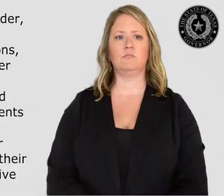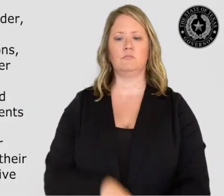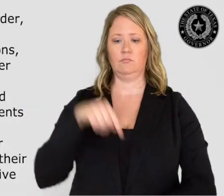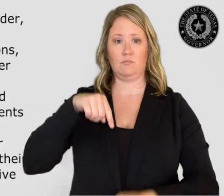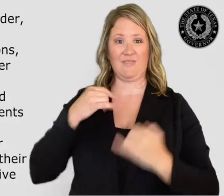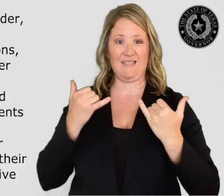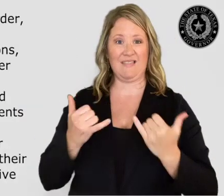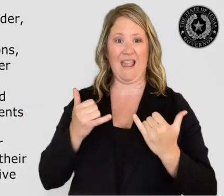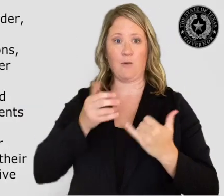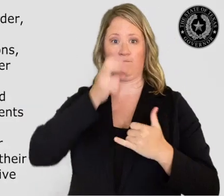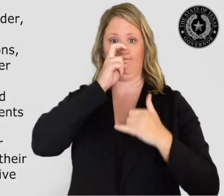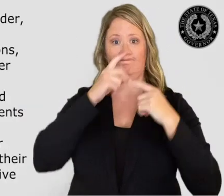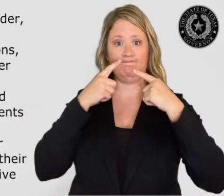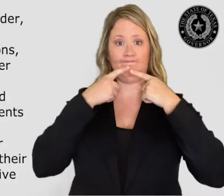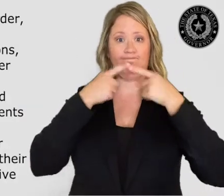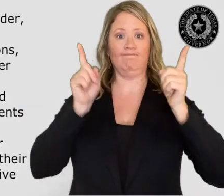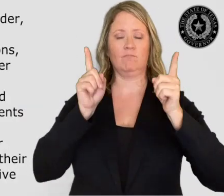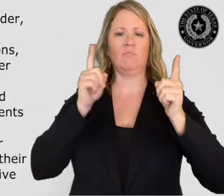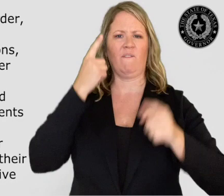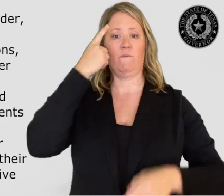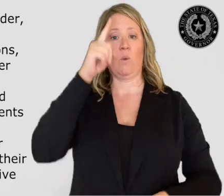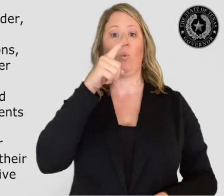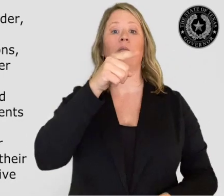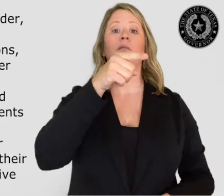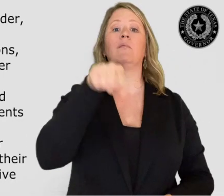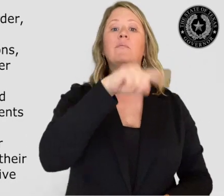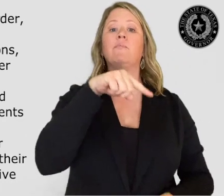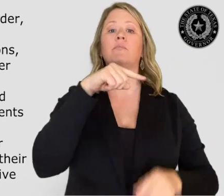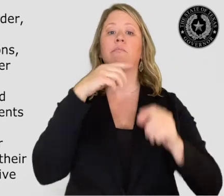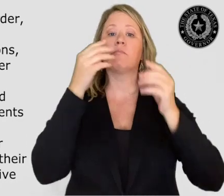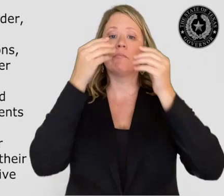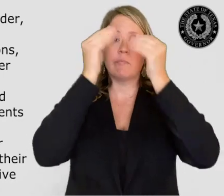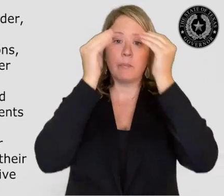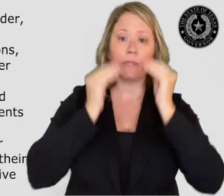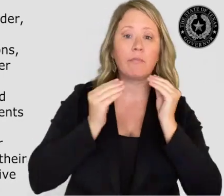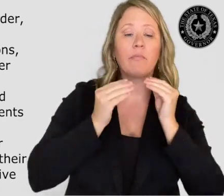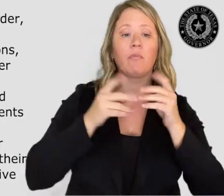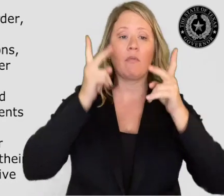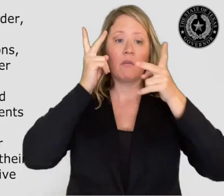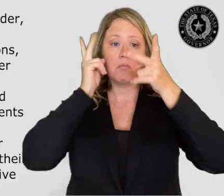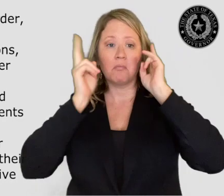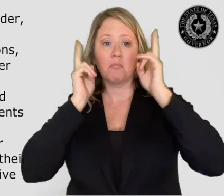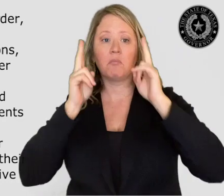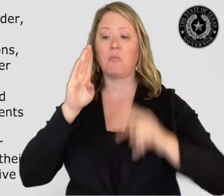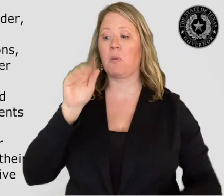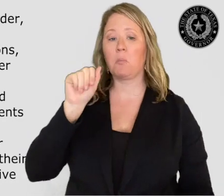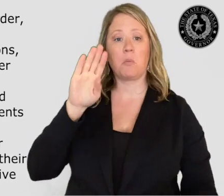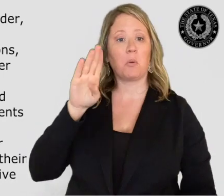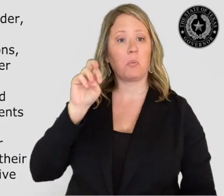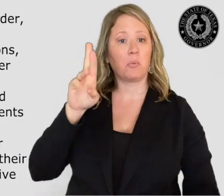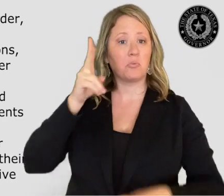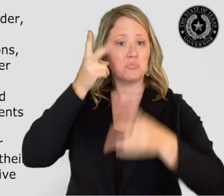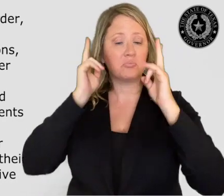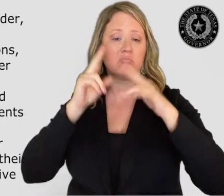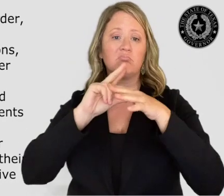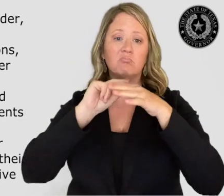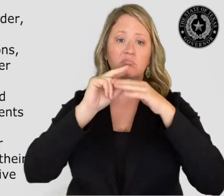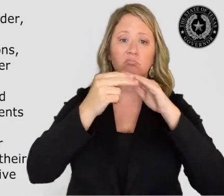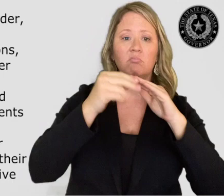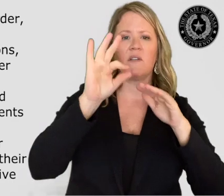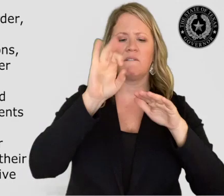This executive order, as it pertains to cosmetology salons, hair salons, barbershops, nail salons and shops, and other establishments where